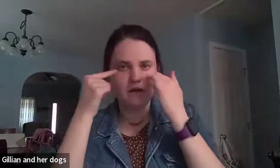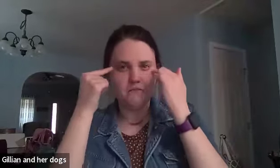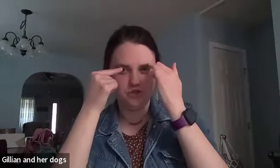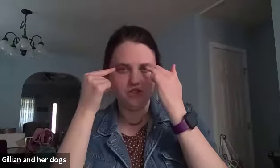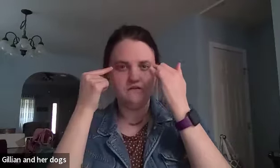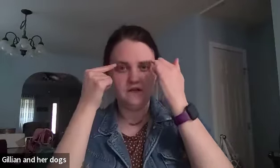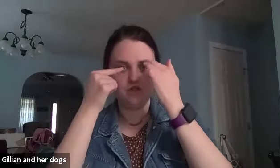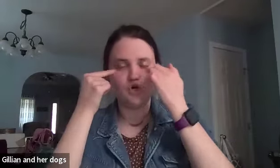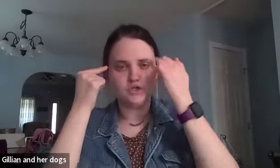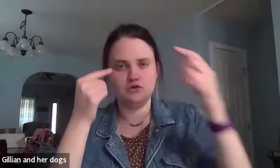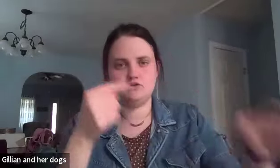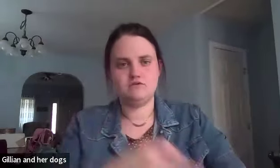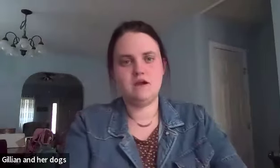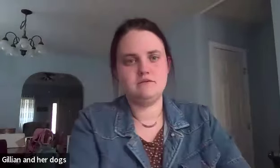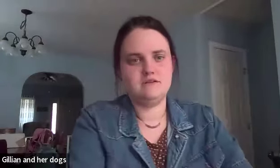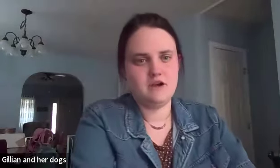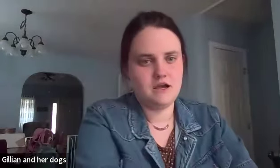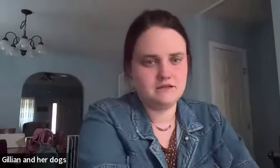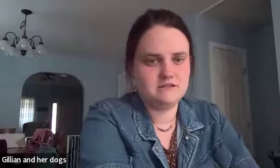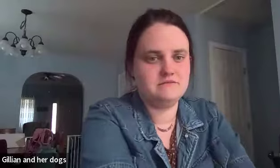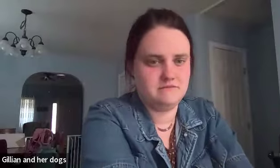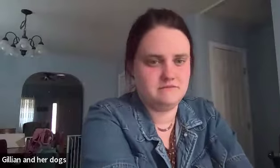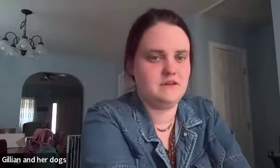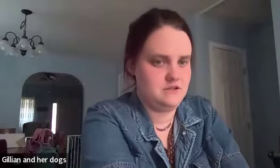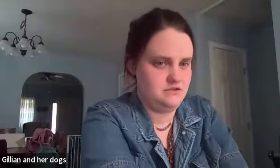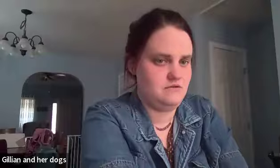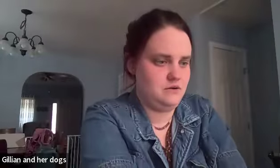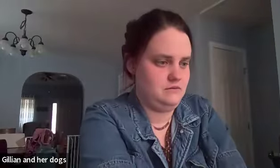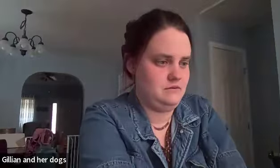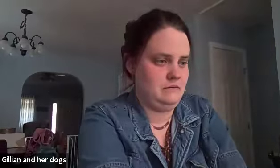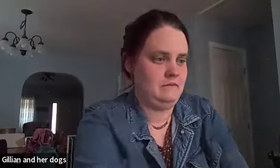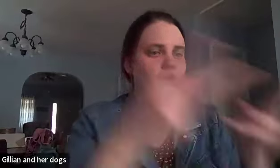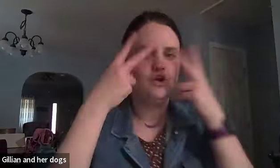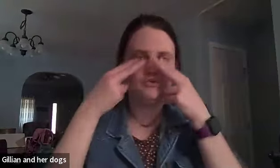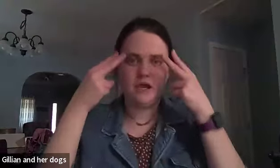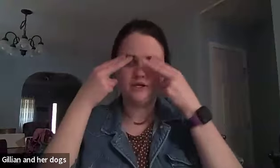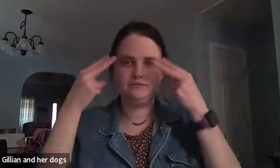that motion of like the dark circles around their eyes. Okay, so raccoon, raccoon.